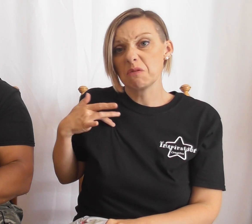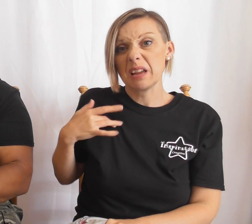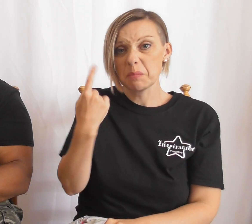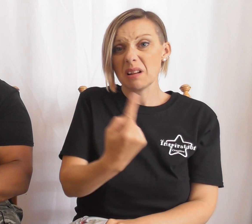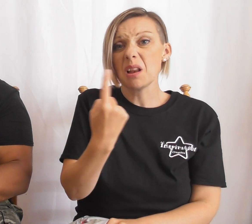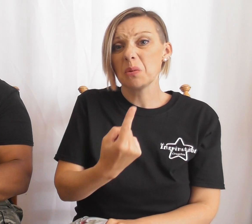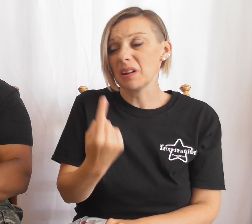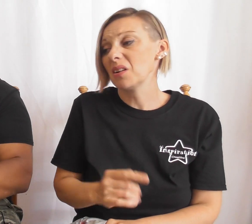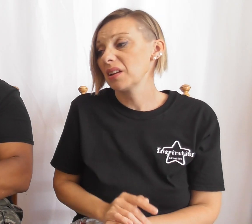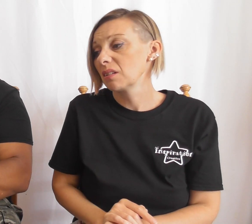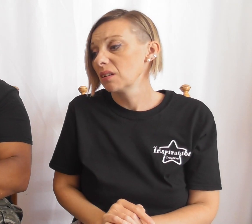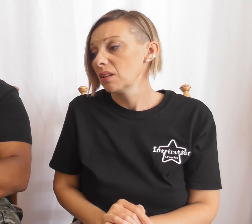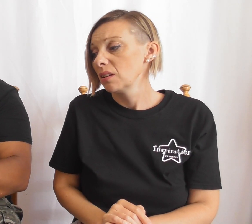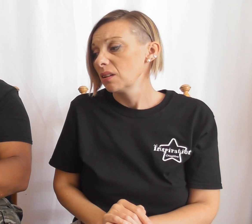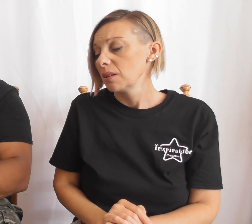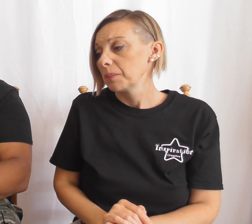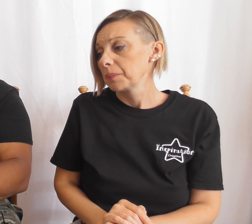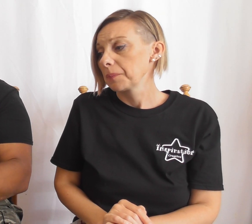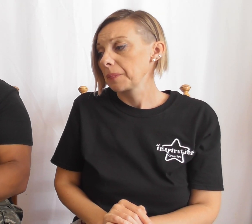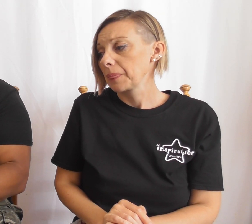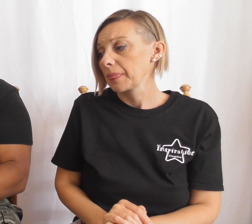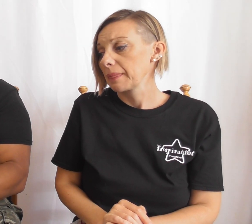Can make you feel a bit lonely, can't it? Yeah.